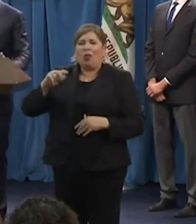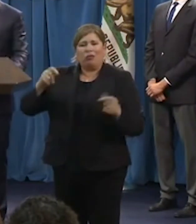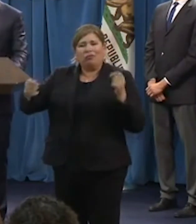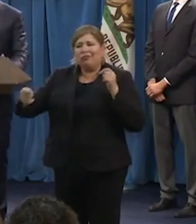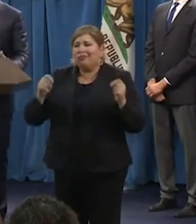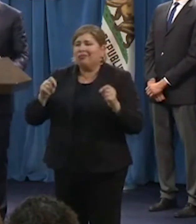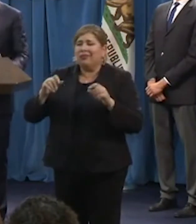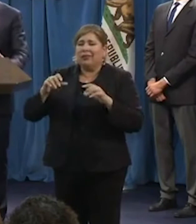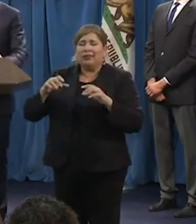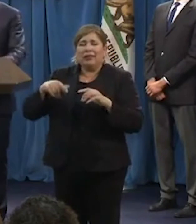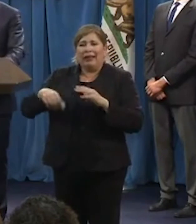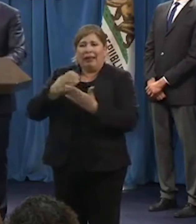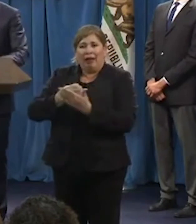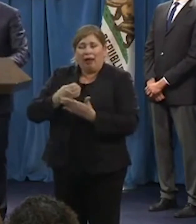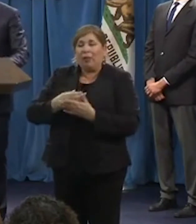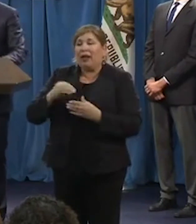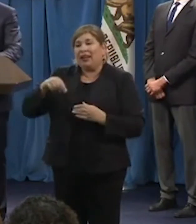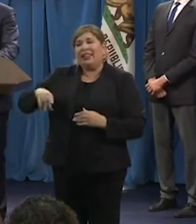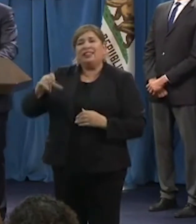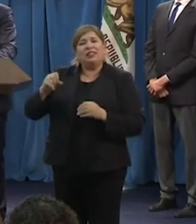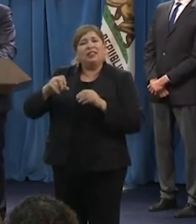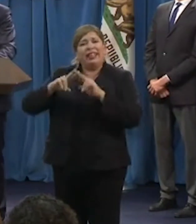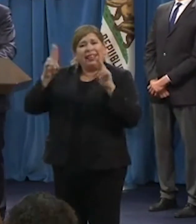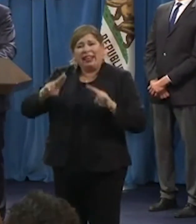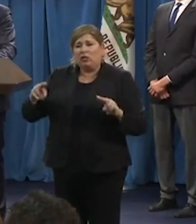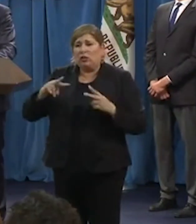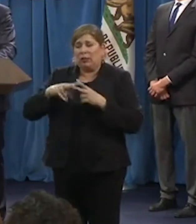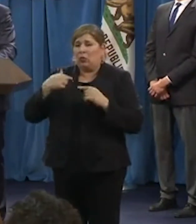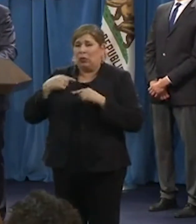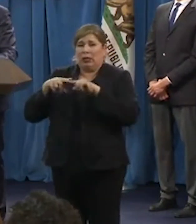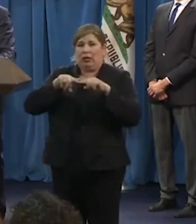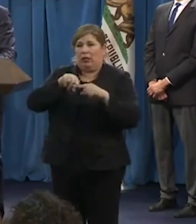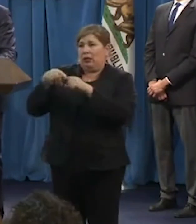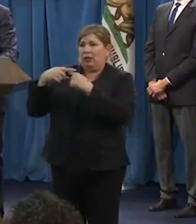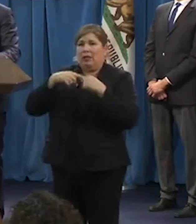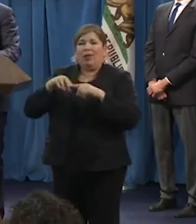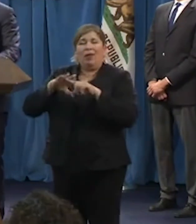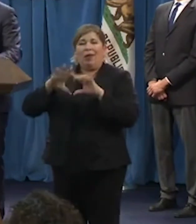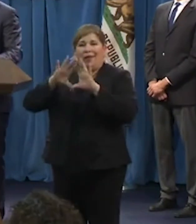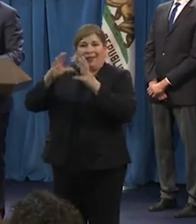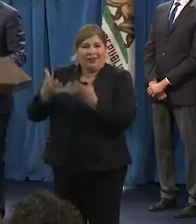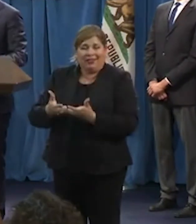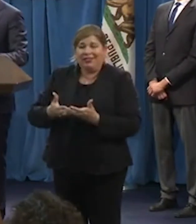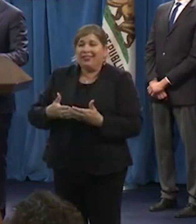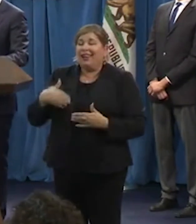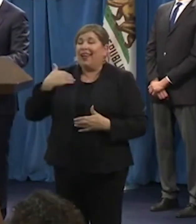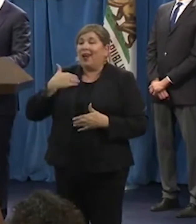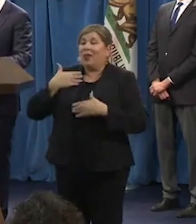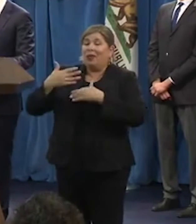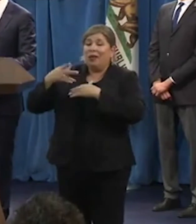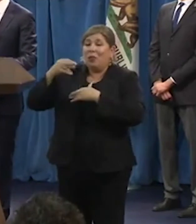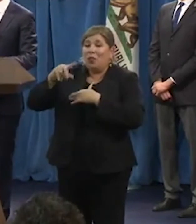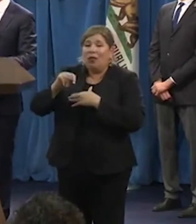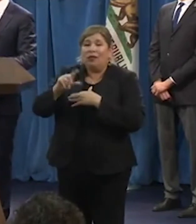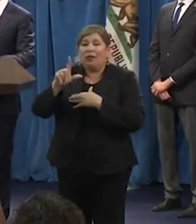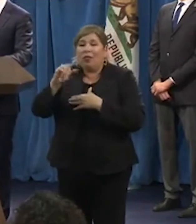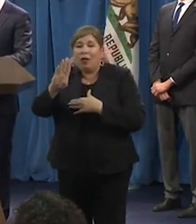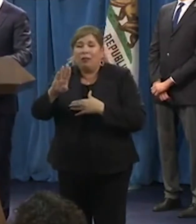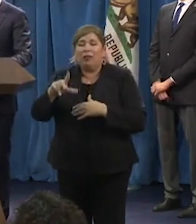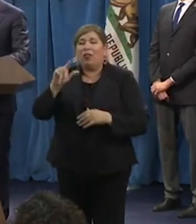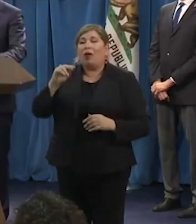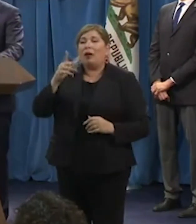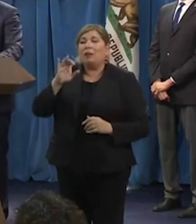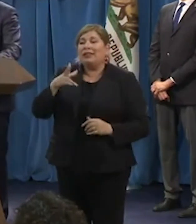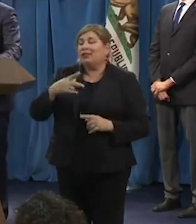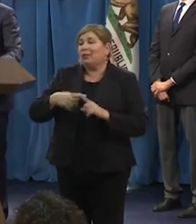an international state in this respect. We are interdependent. And trade and commerce and our ports of Long Beach, ports of L.A., obviously